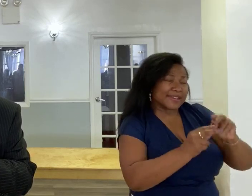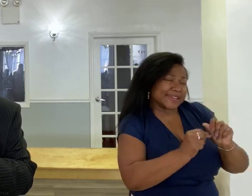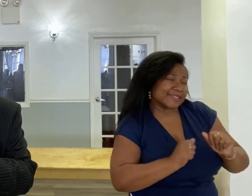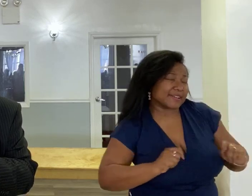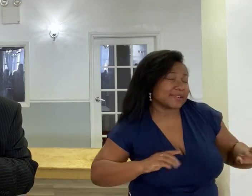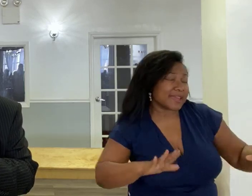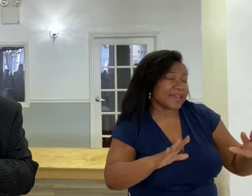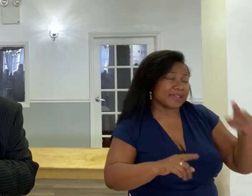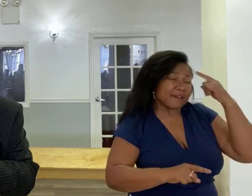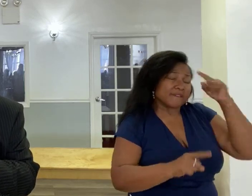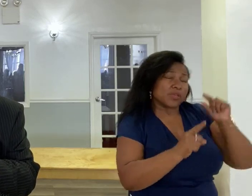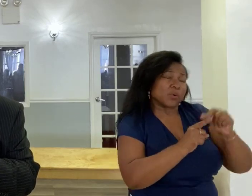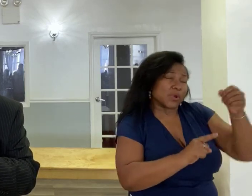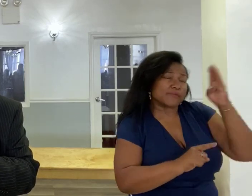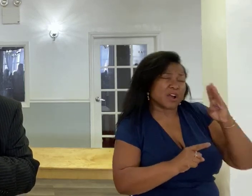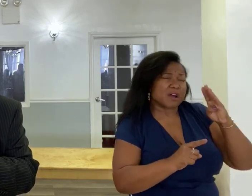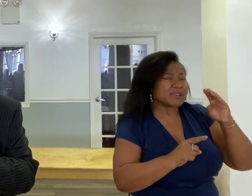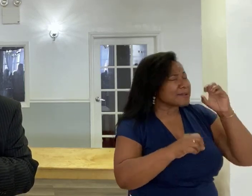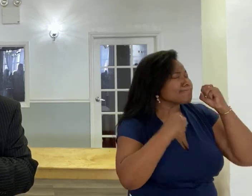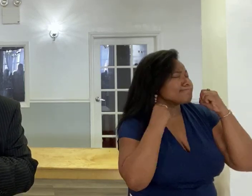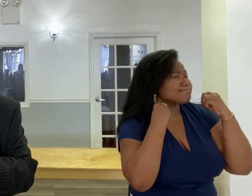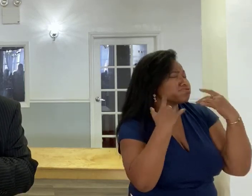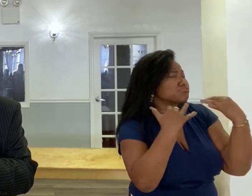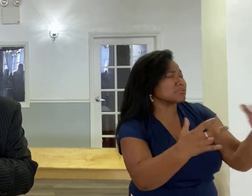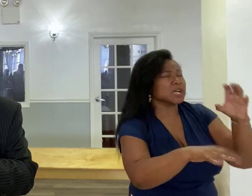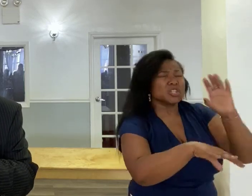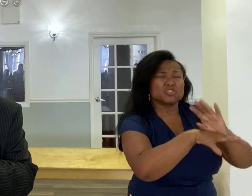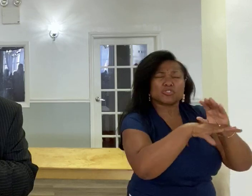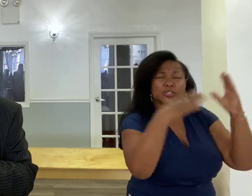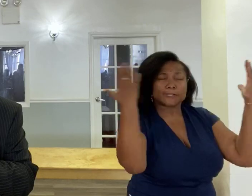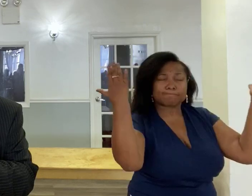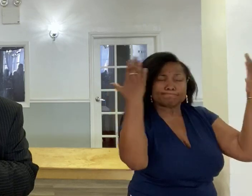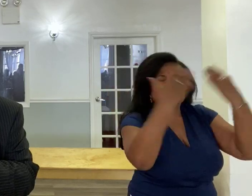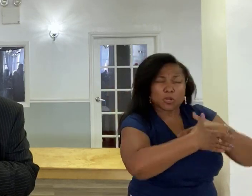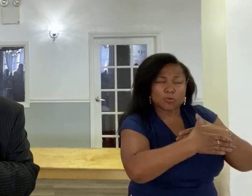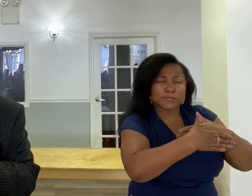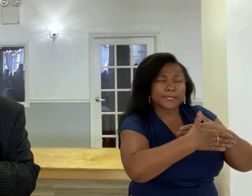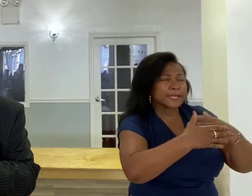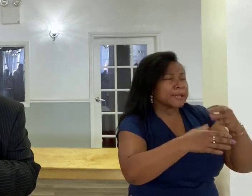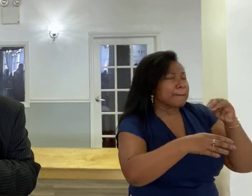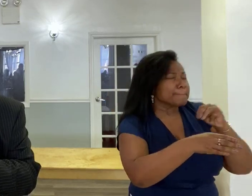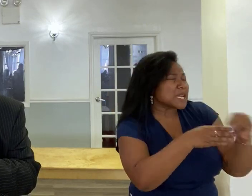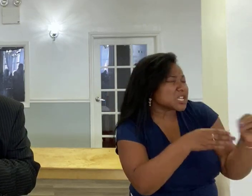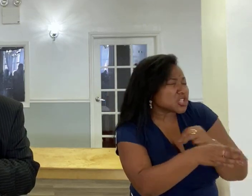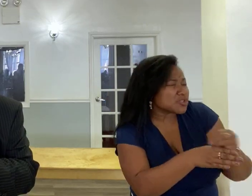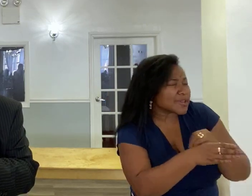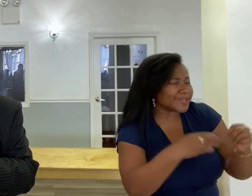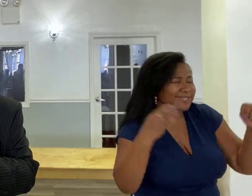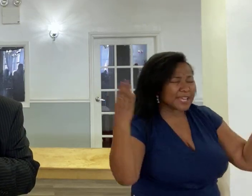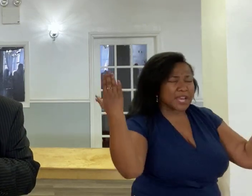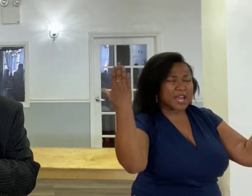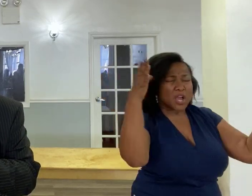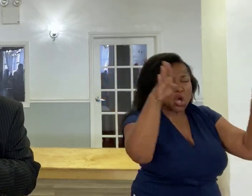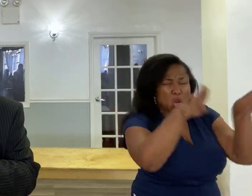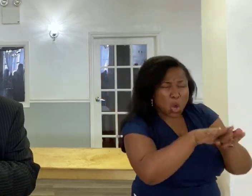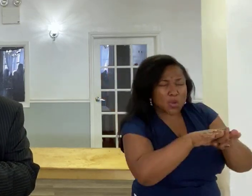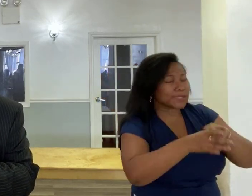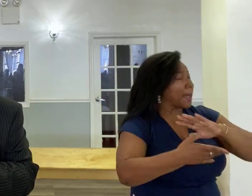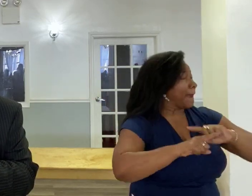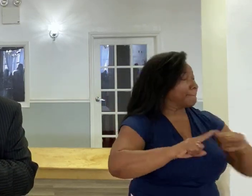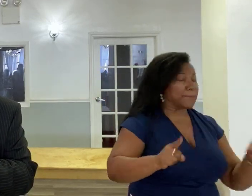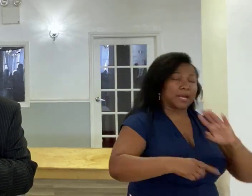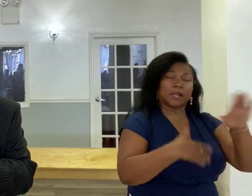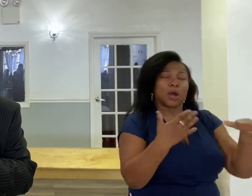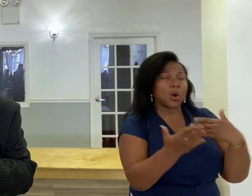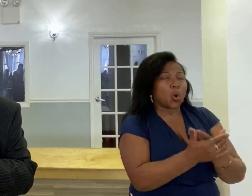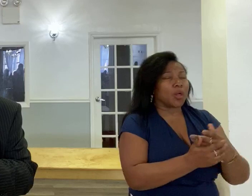of God. Churches are closed. They're trying to close down Christian ministries. But they want all the bars open